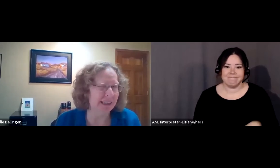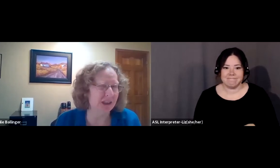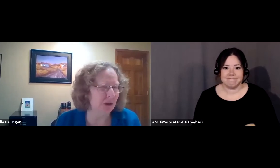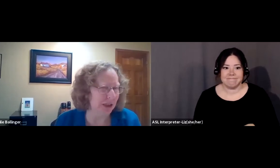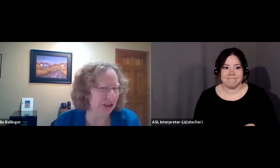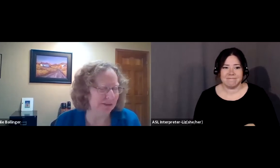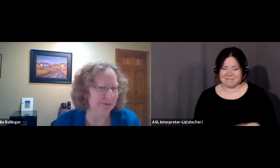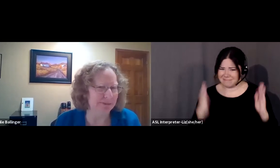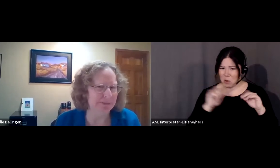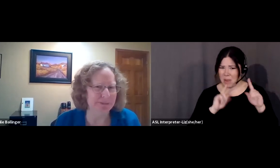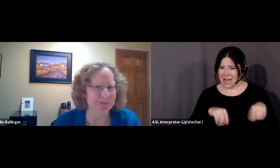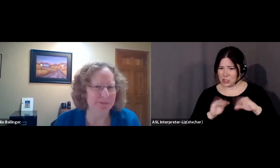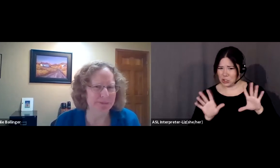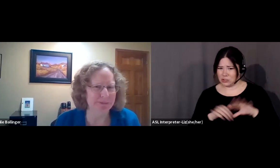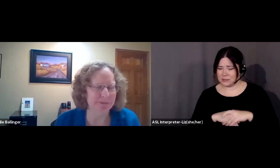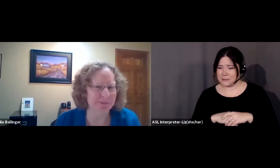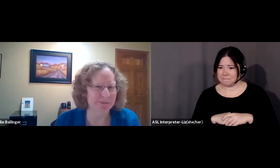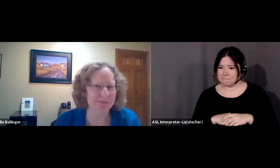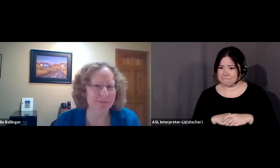I hope I answered the question.